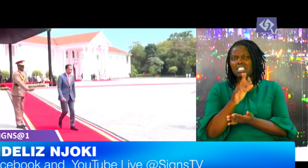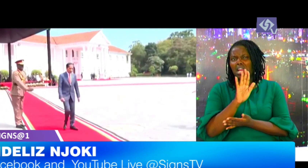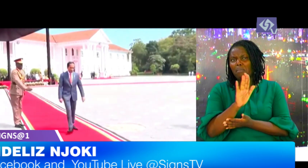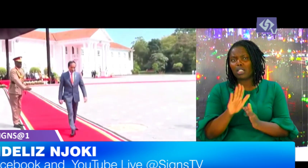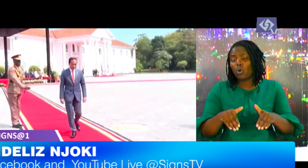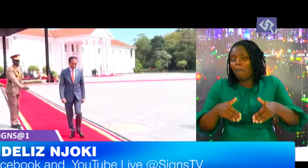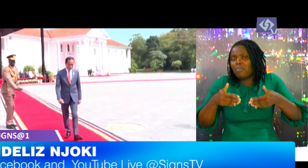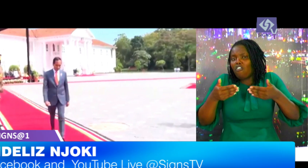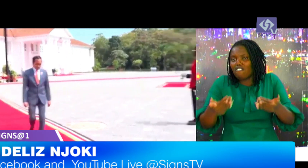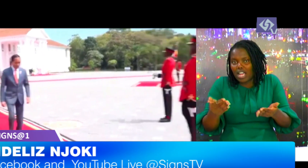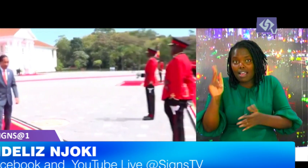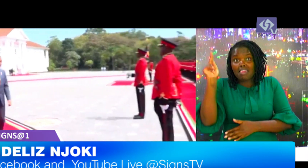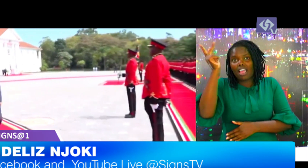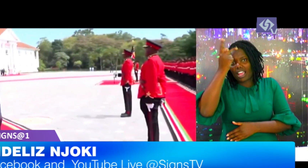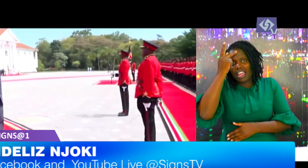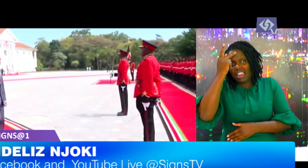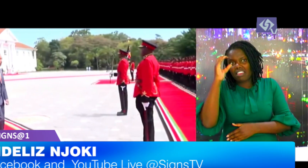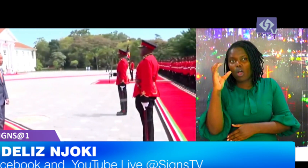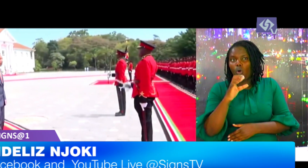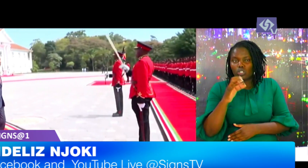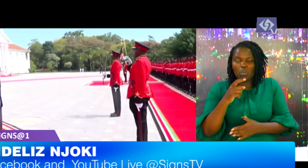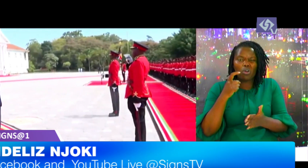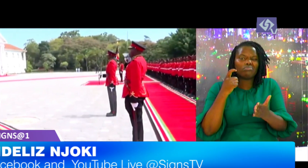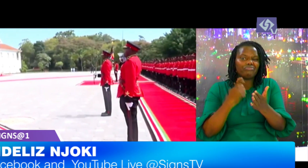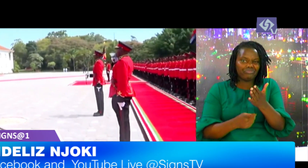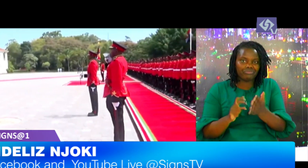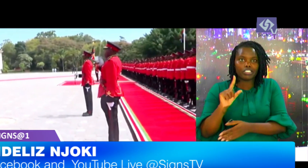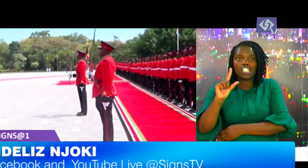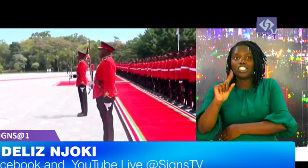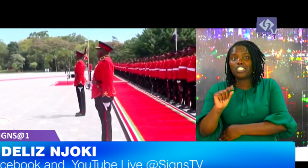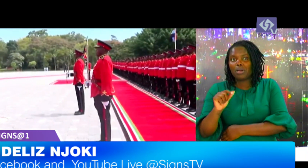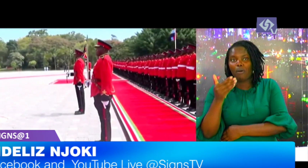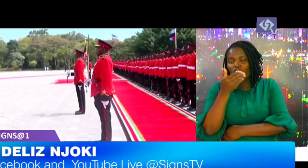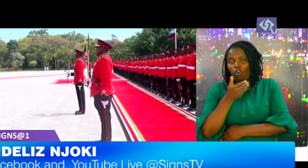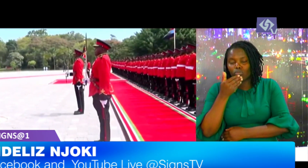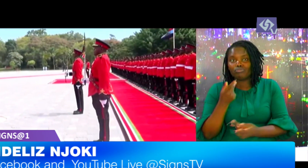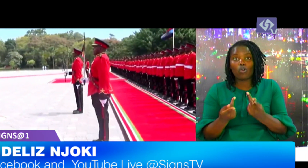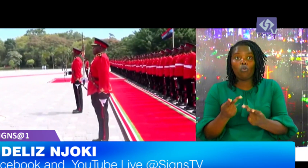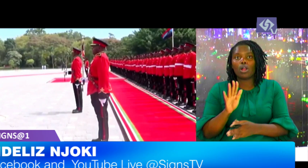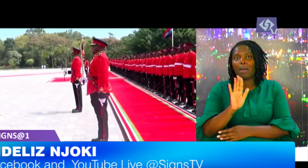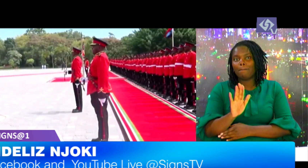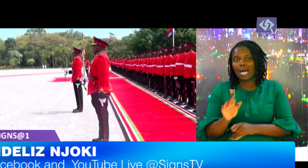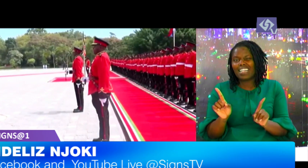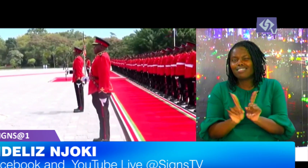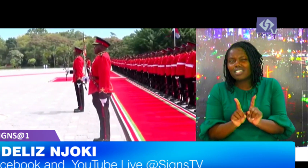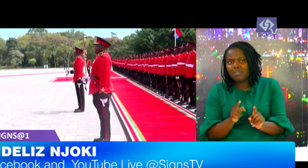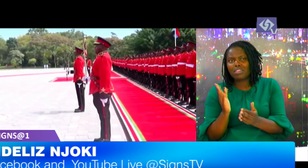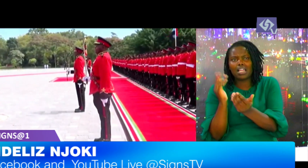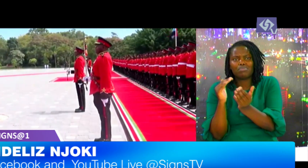also expected to create jobs for registered groups. The visit is part of Widodo's effort